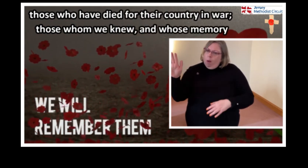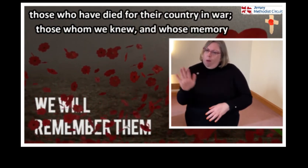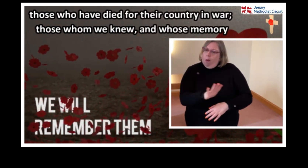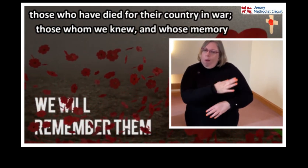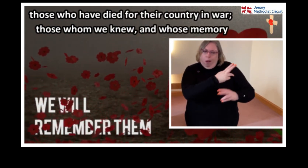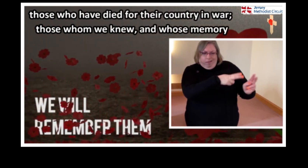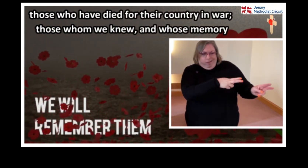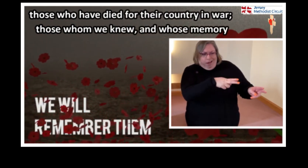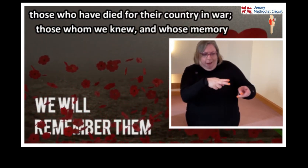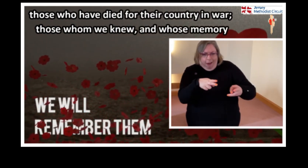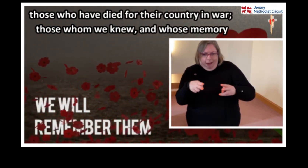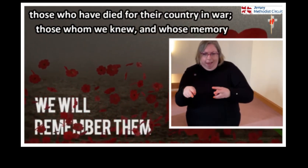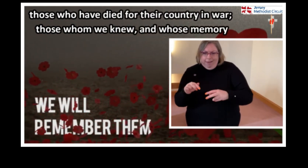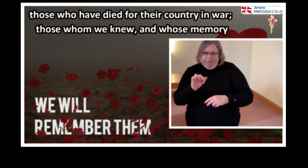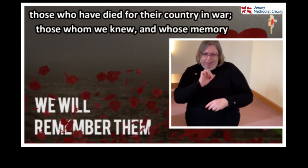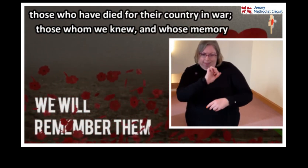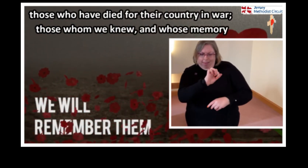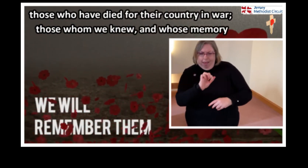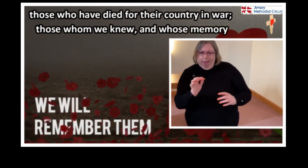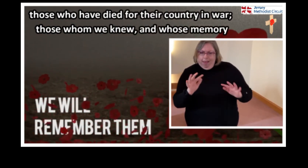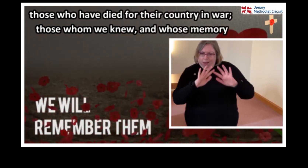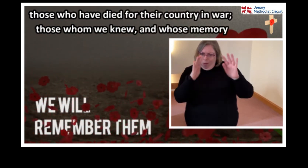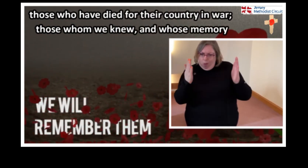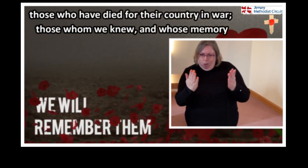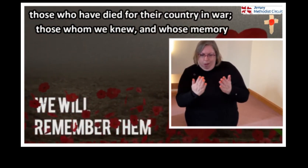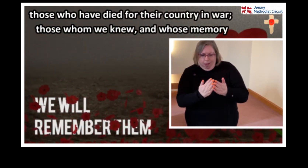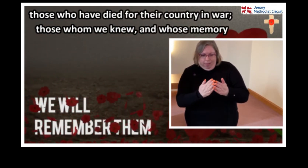have died for their country in war,